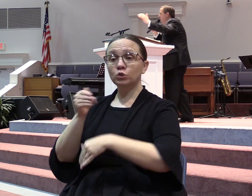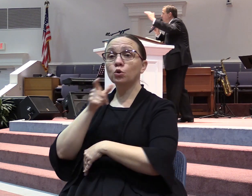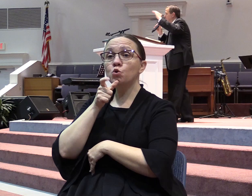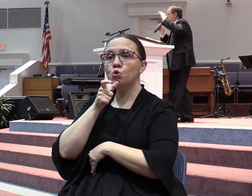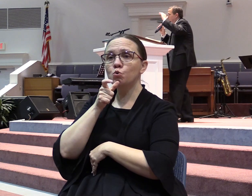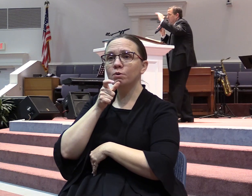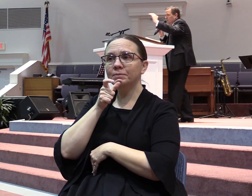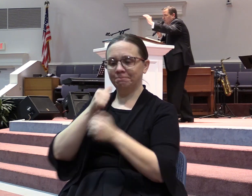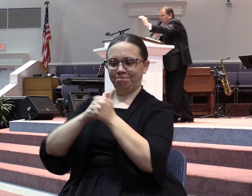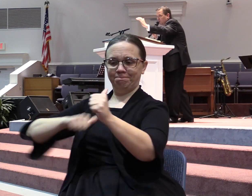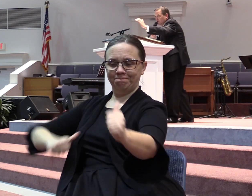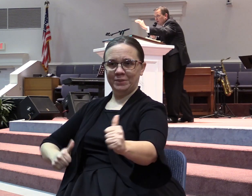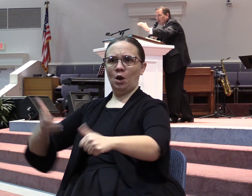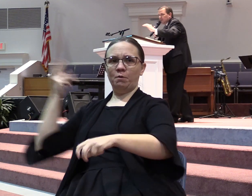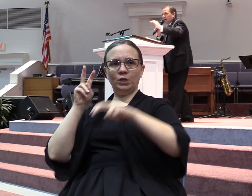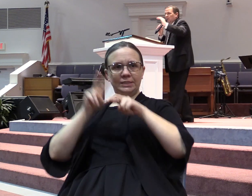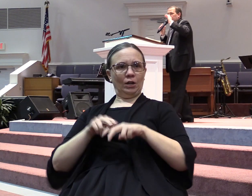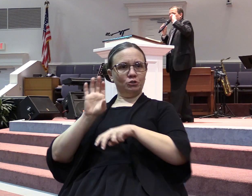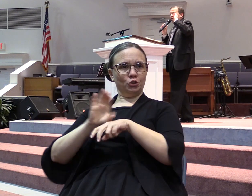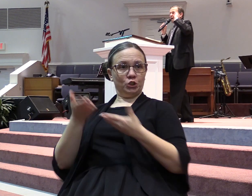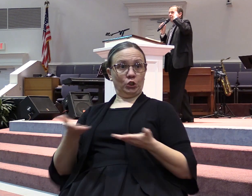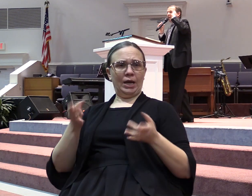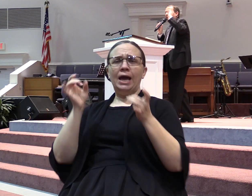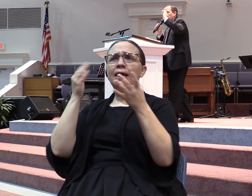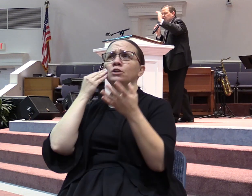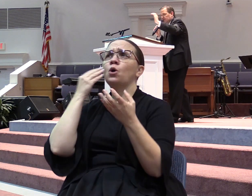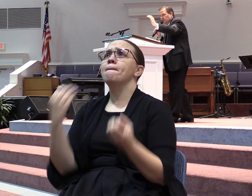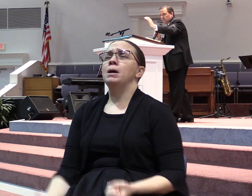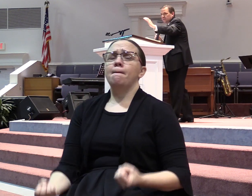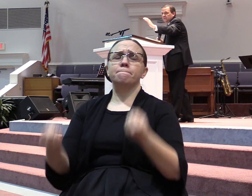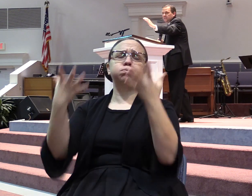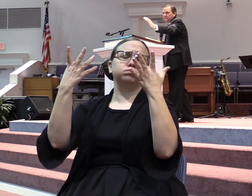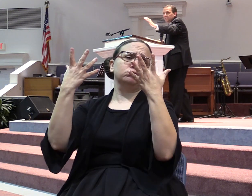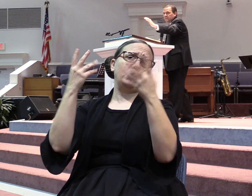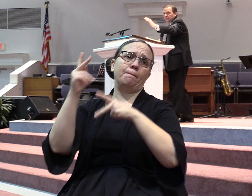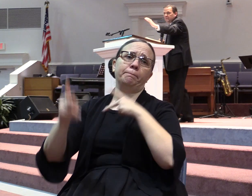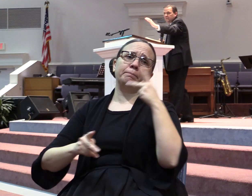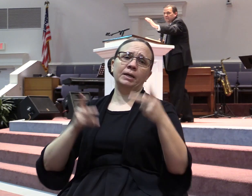those who used to sit on this church. Because I would hate to know how many hundreds.